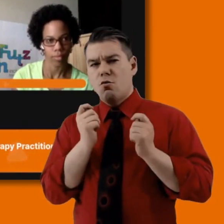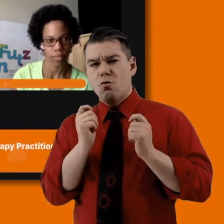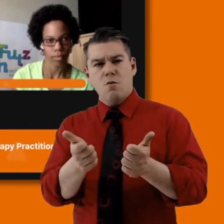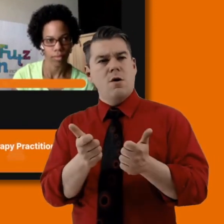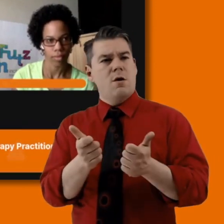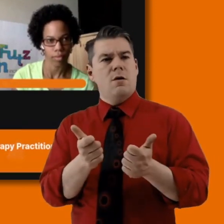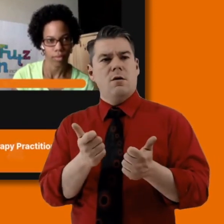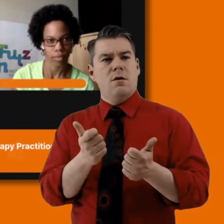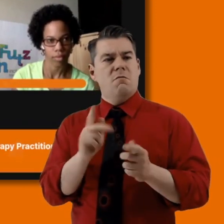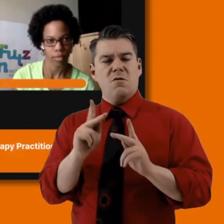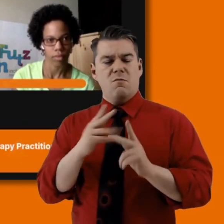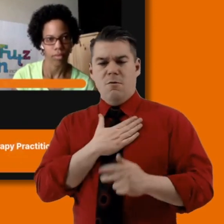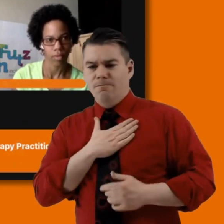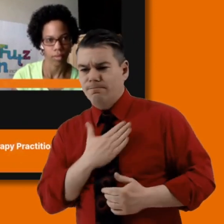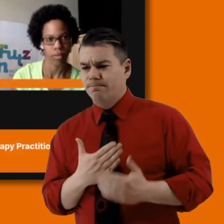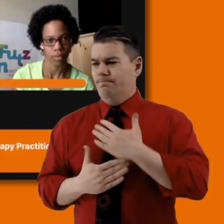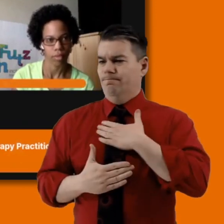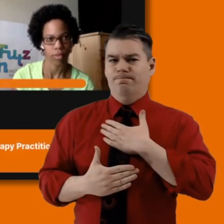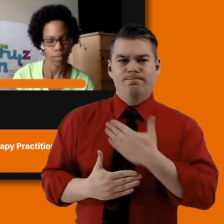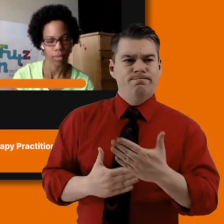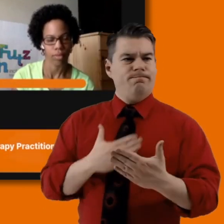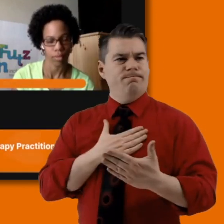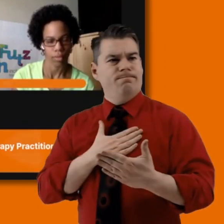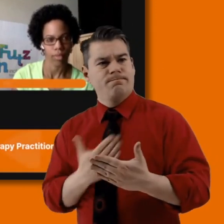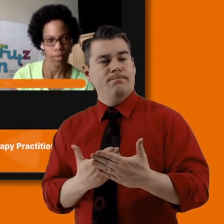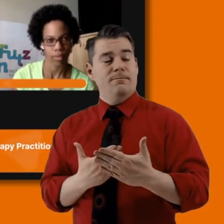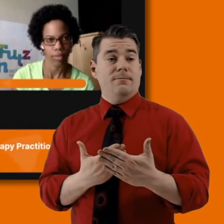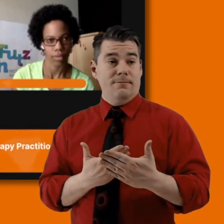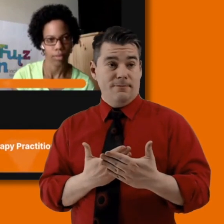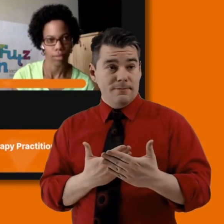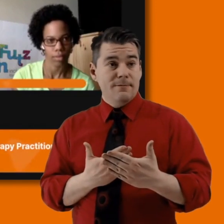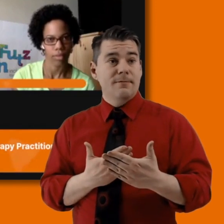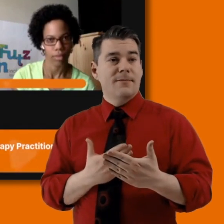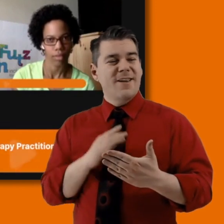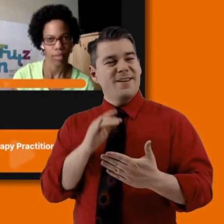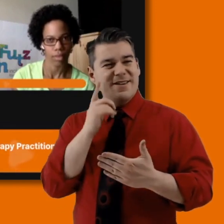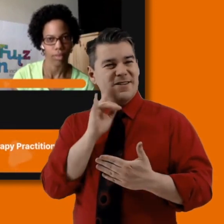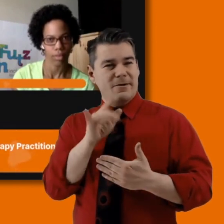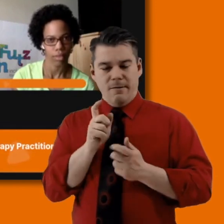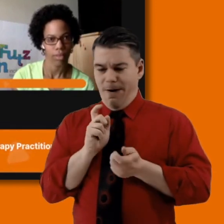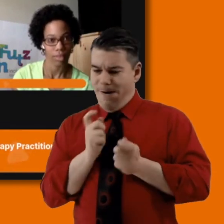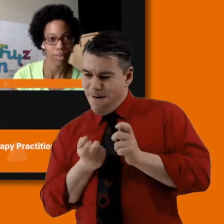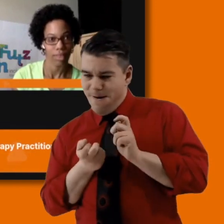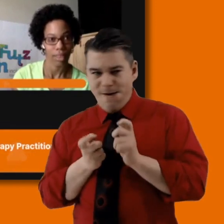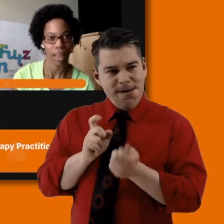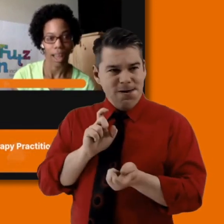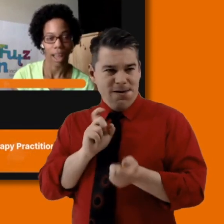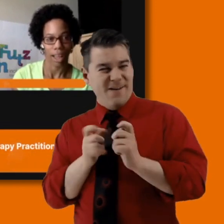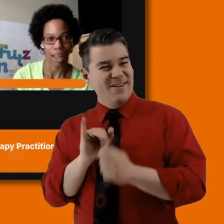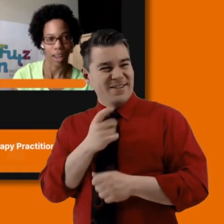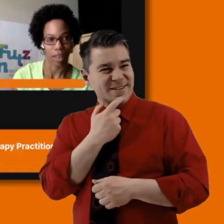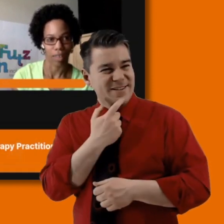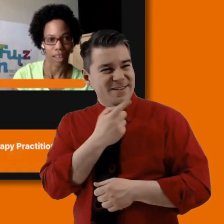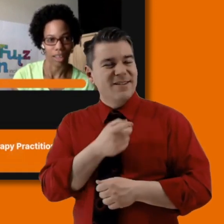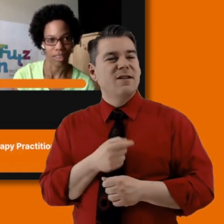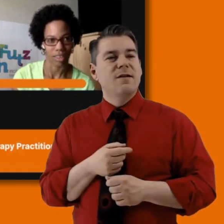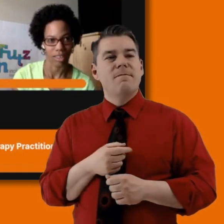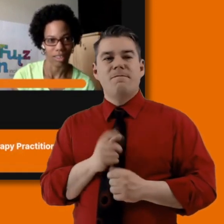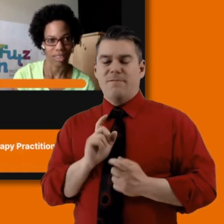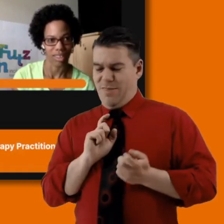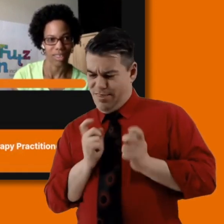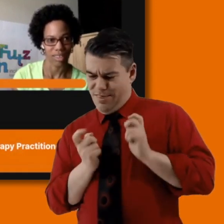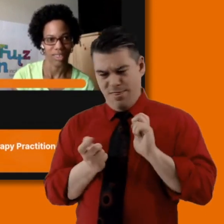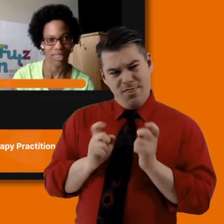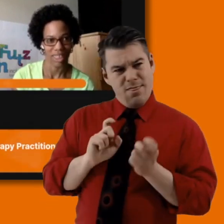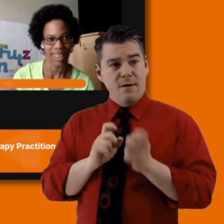and selflessly everyone did that. And so I think it is part of that MacGyver adaptability where we were like, look, part of that adaptability